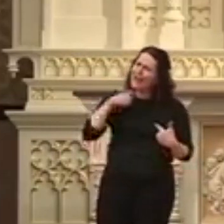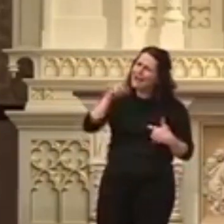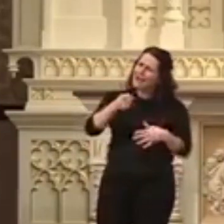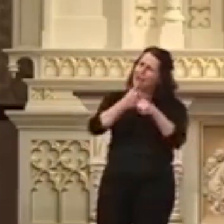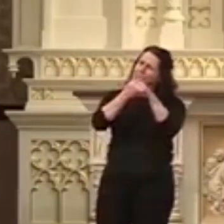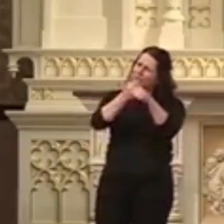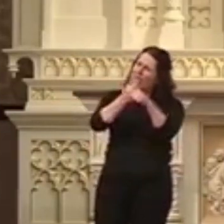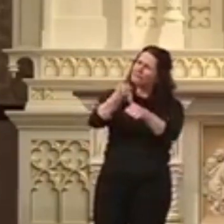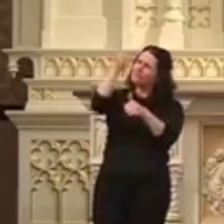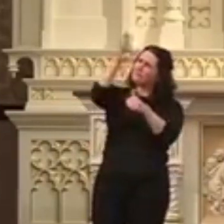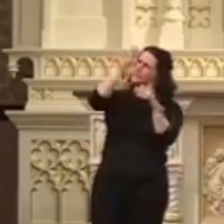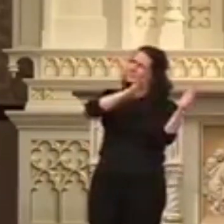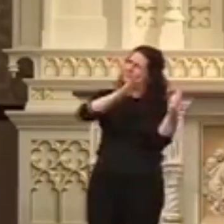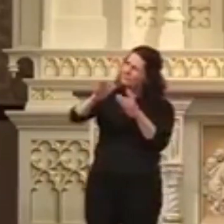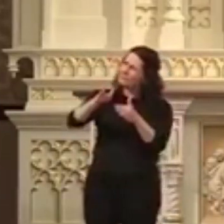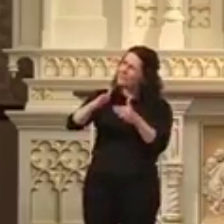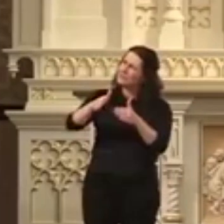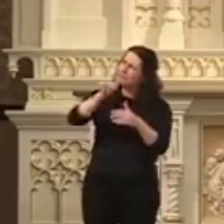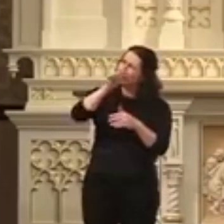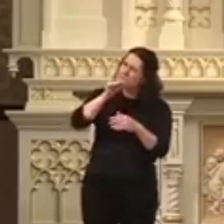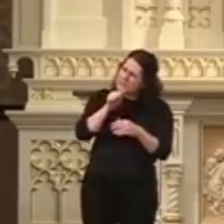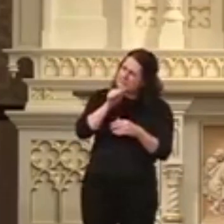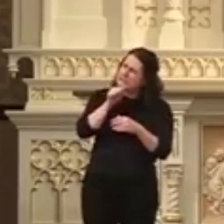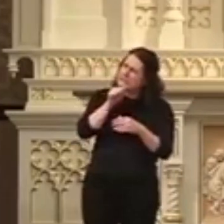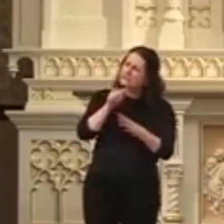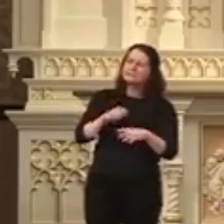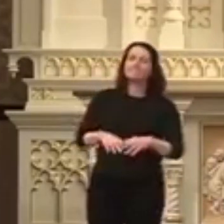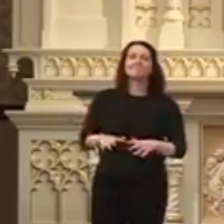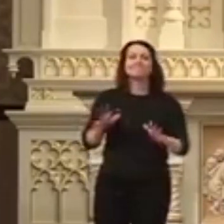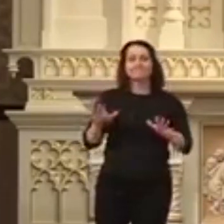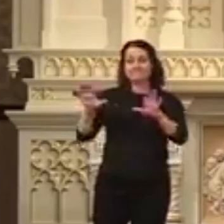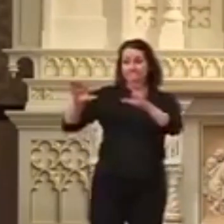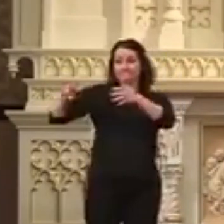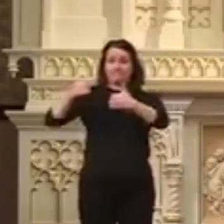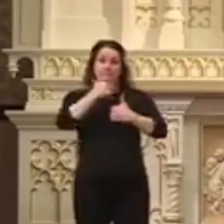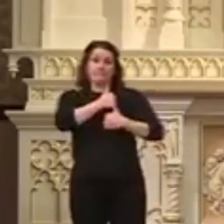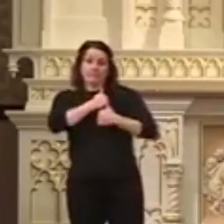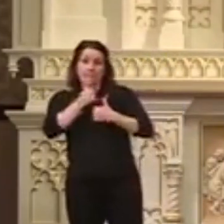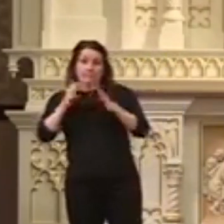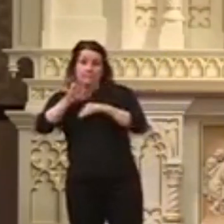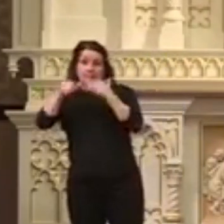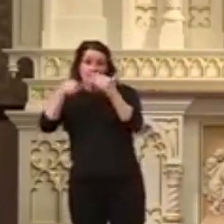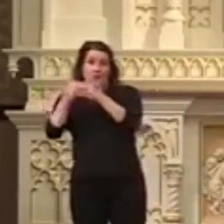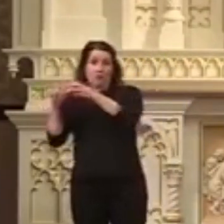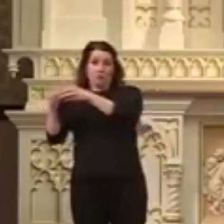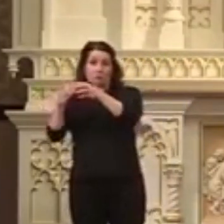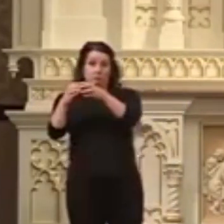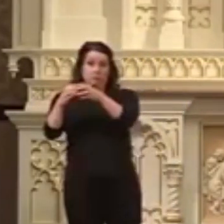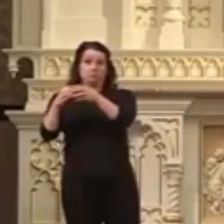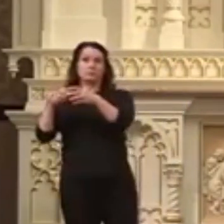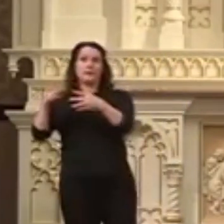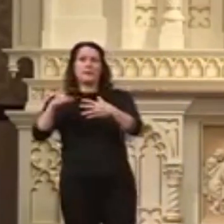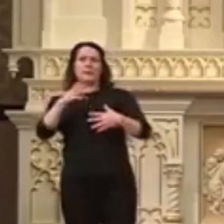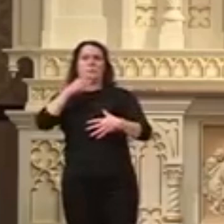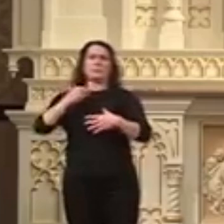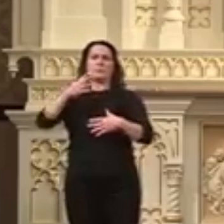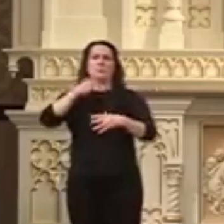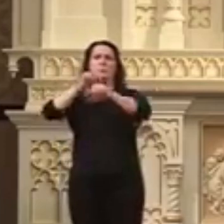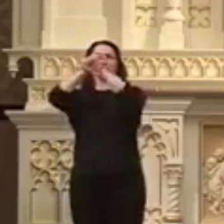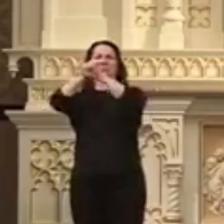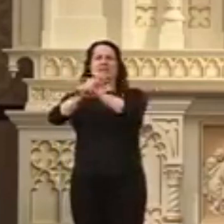Father gave me? So the band of soldiers and tribune and the Jewish guard seized